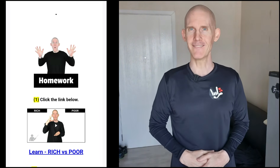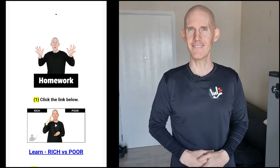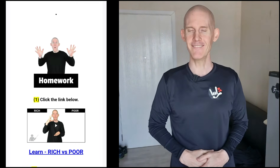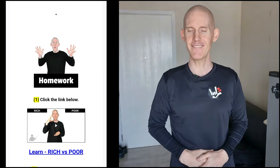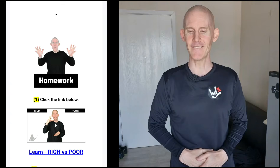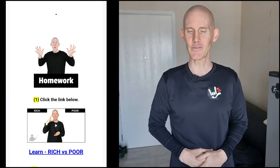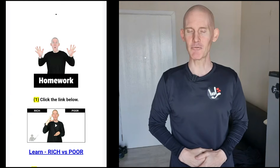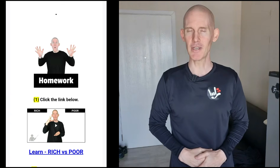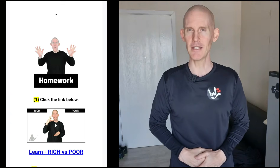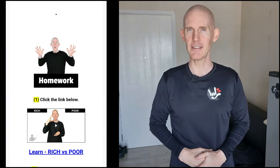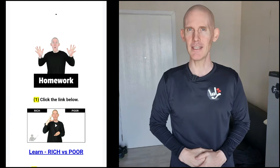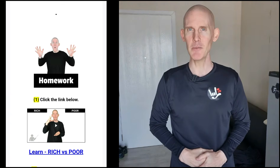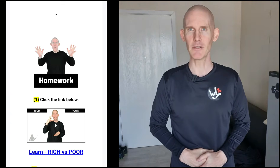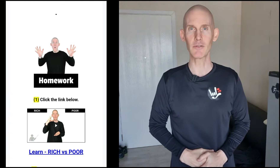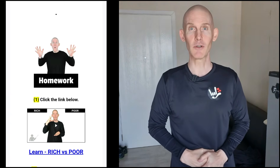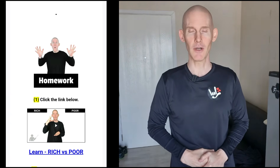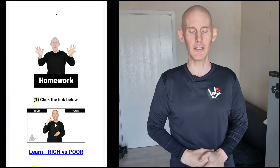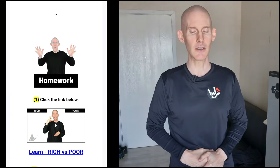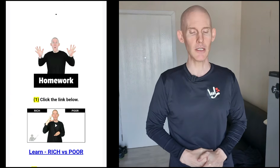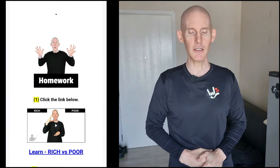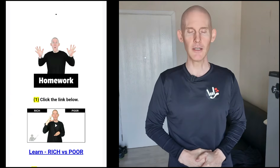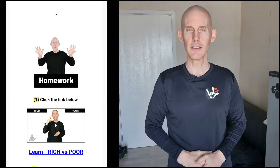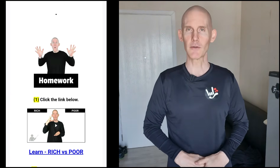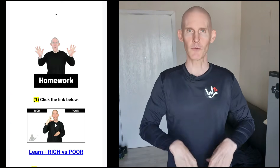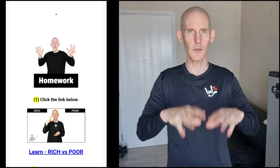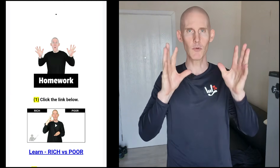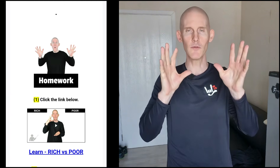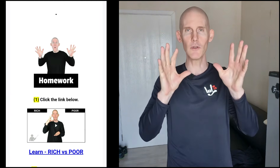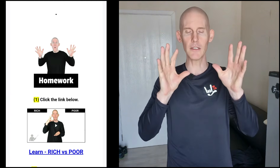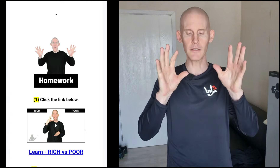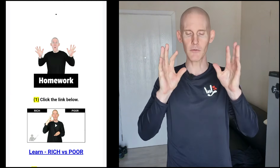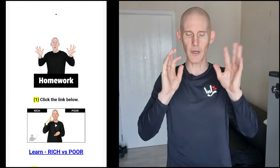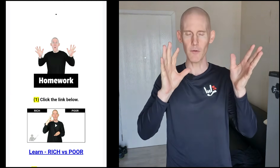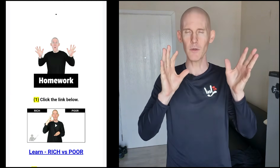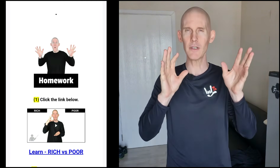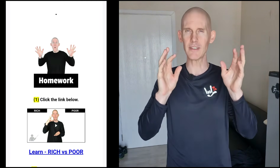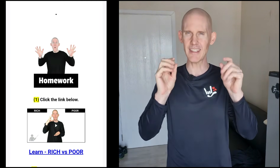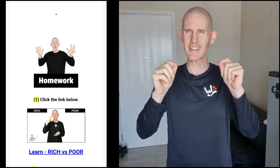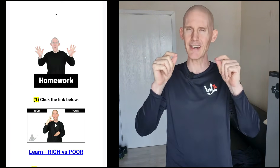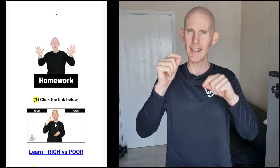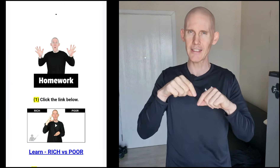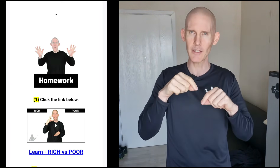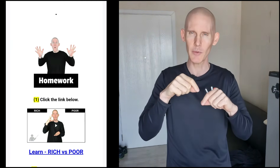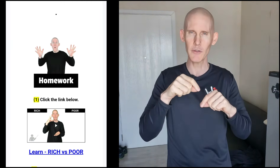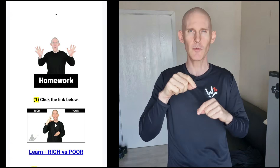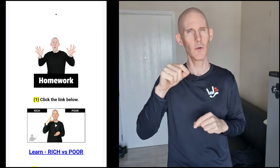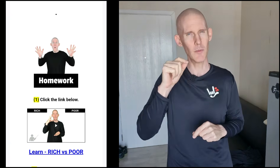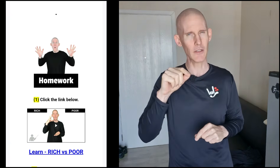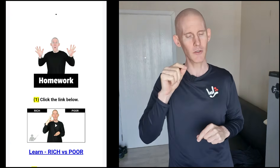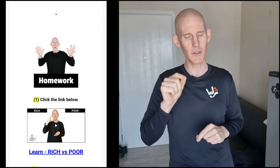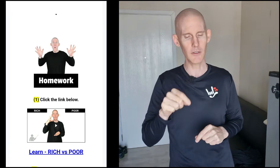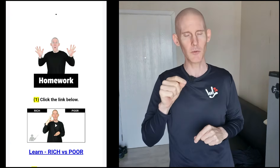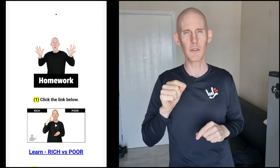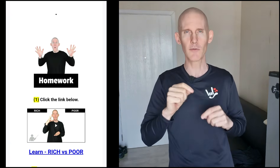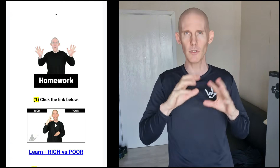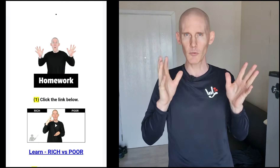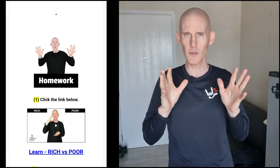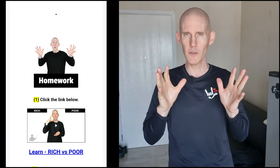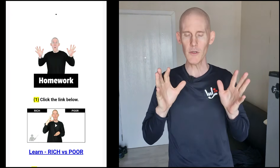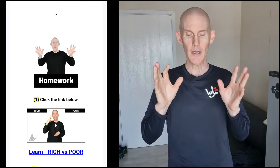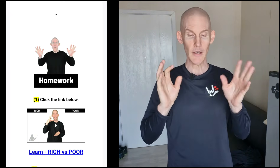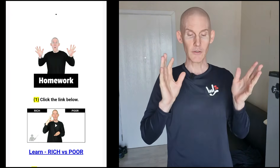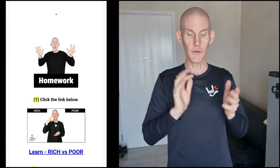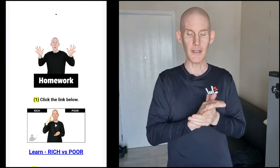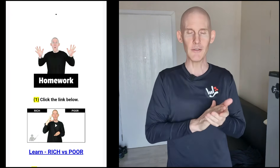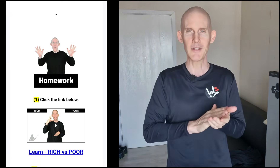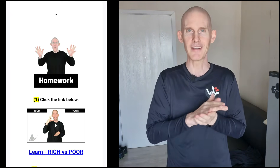poor. So if you're getting these emails, go ahead and click. It's a free preview lesson for everyone. It's inside the ASL bundle, but we make sure that this one is free